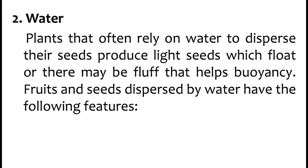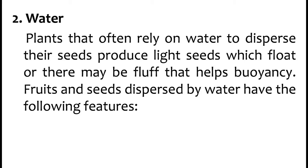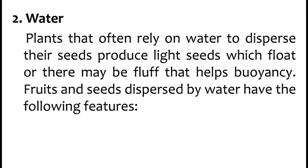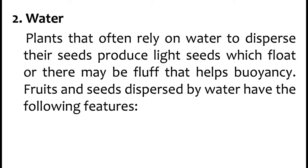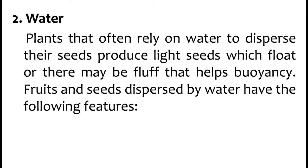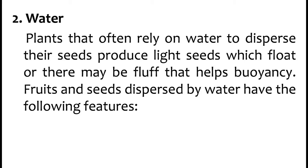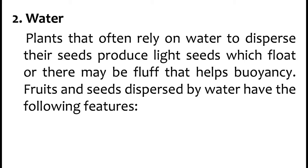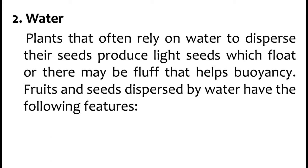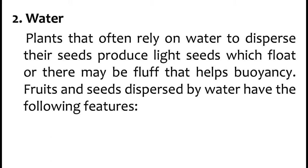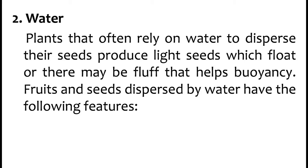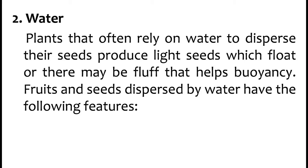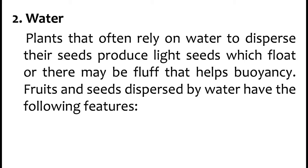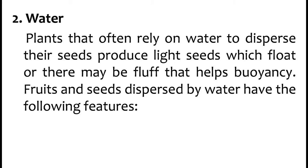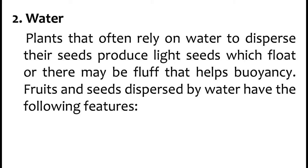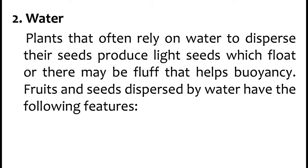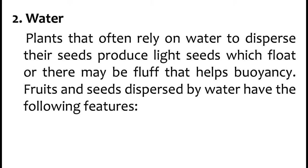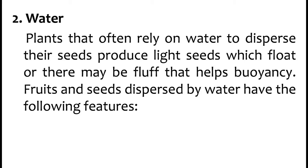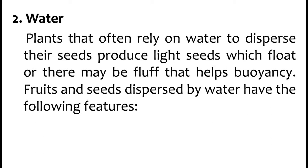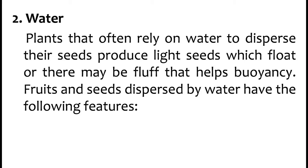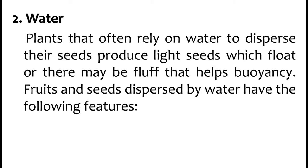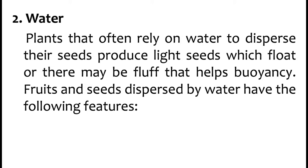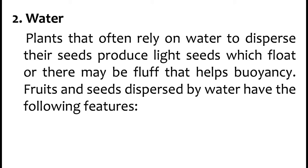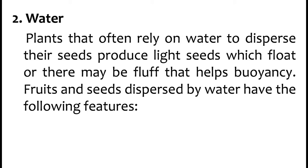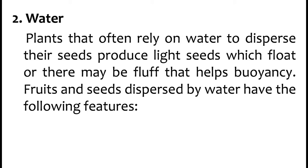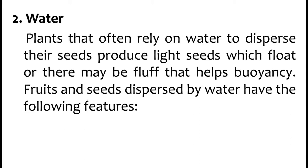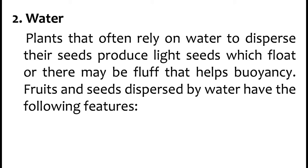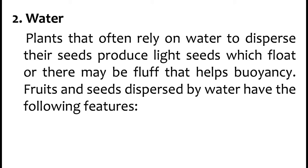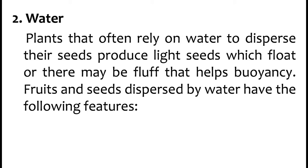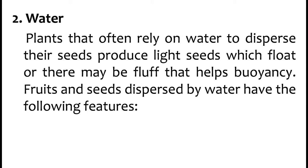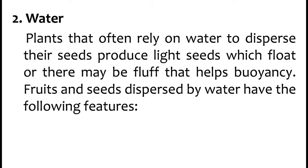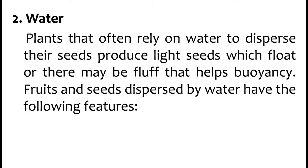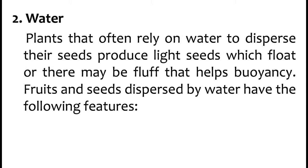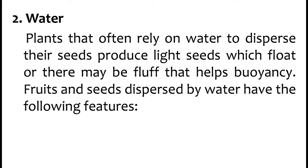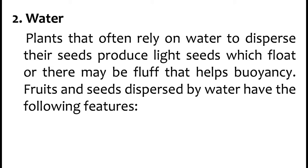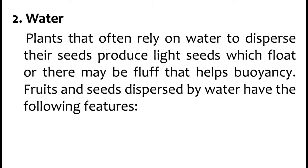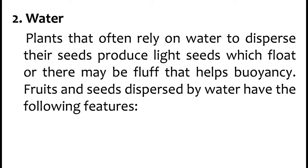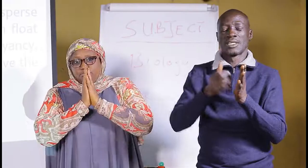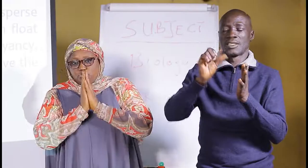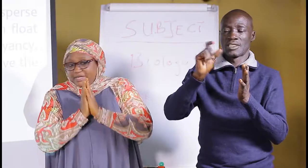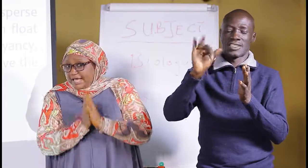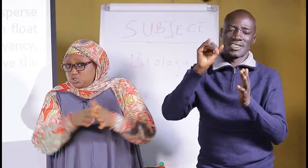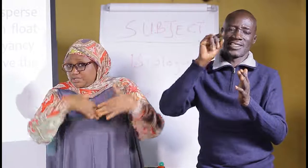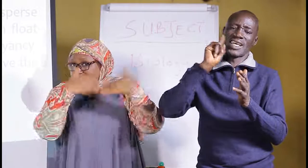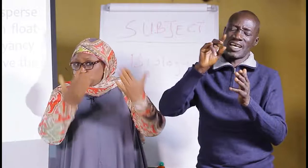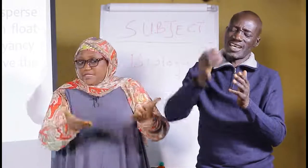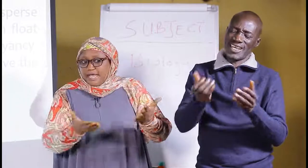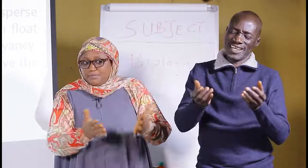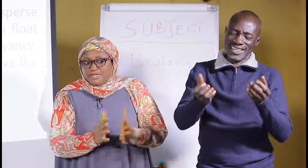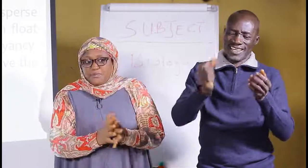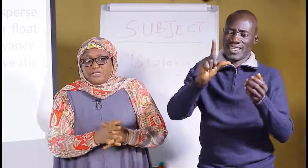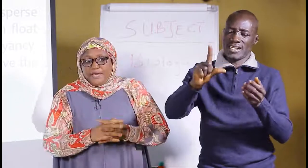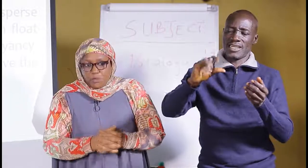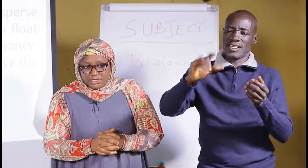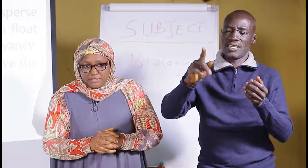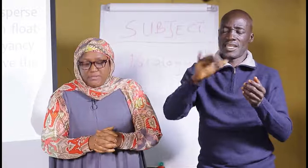dispersed to another place. And definitely their seed has also to be light, just like those that are